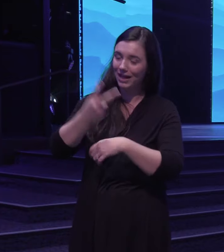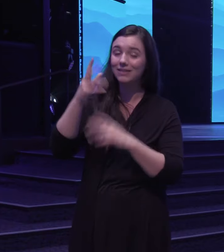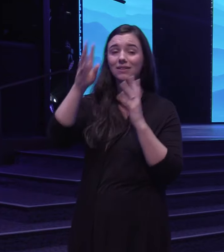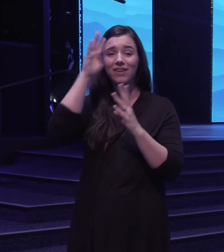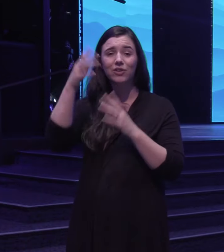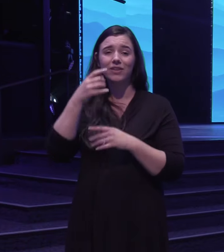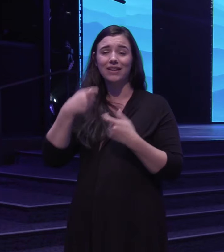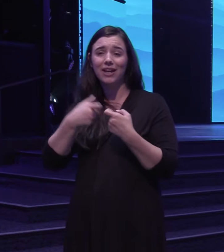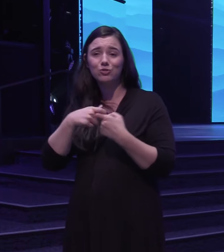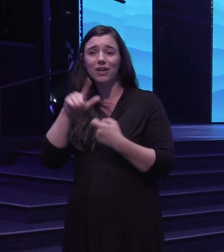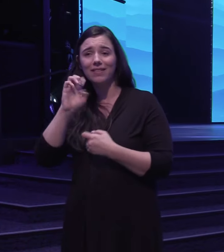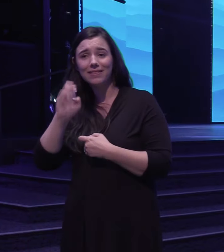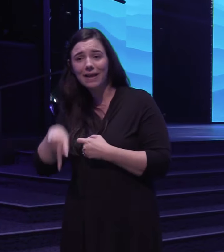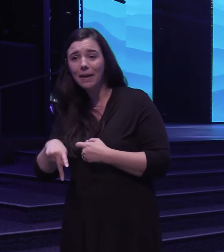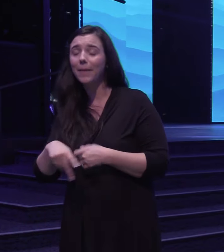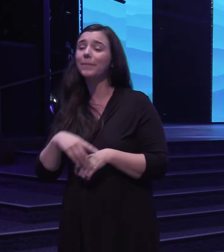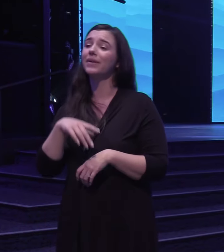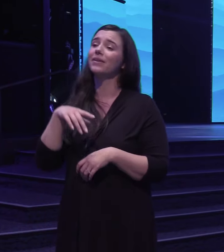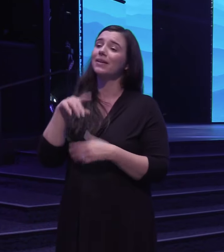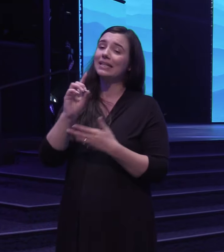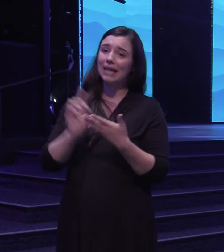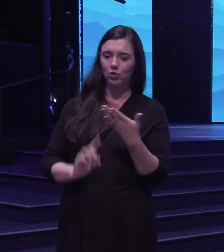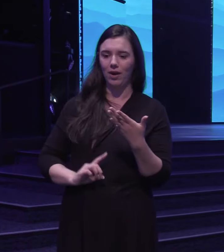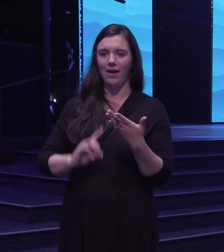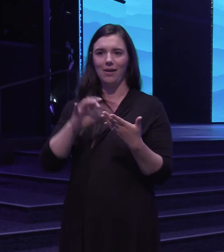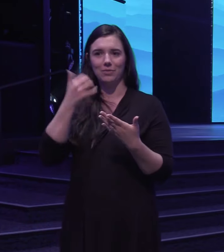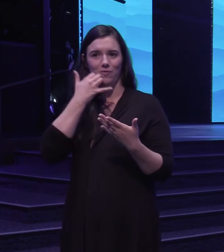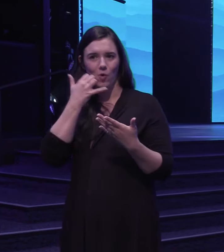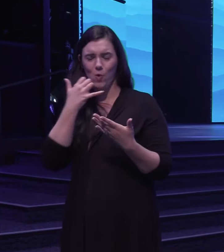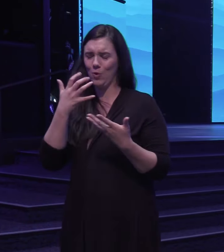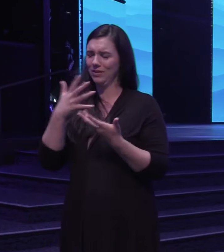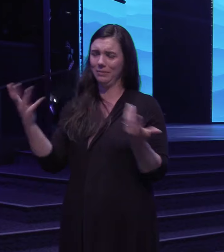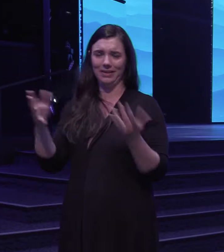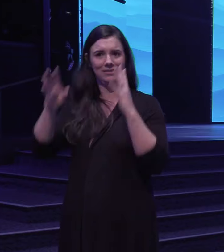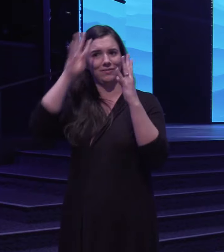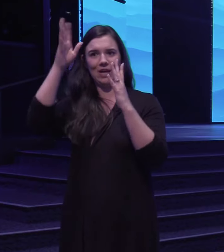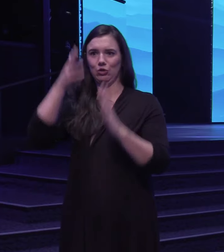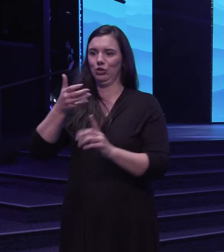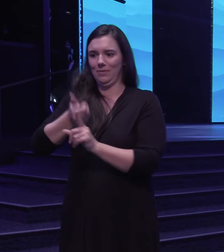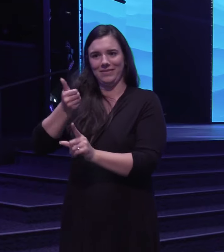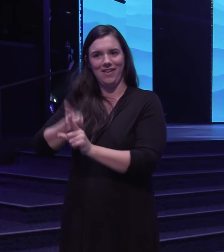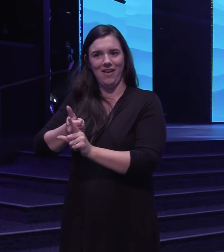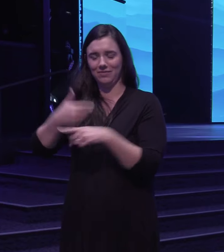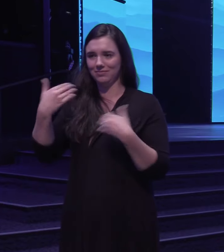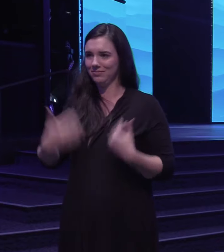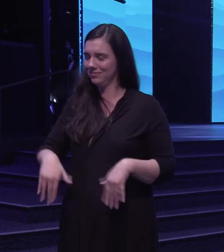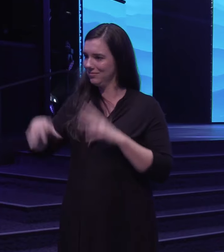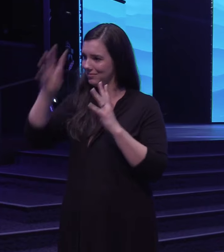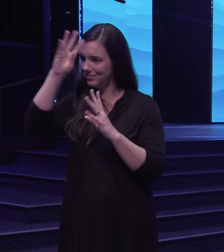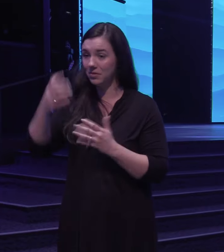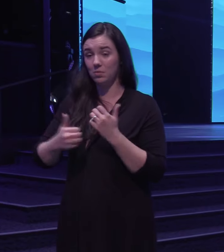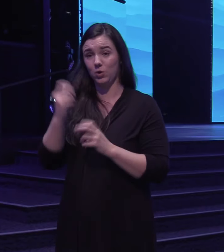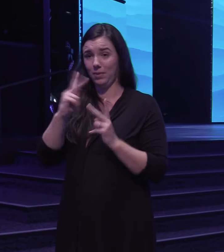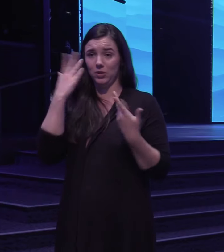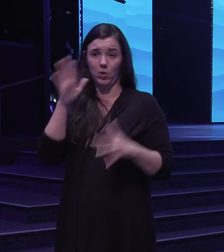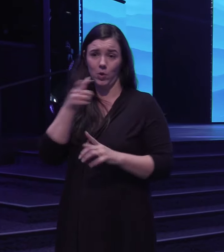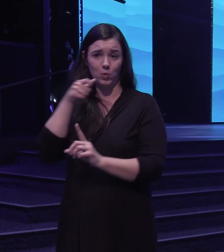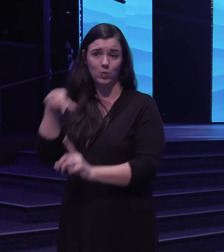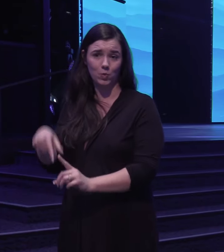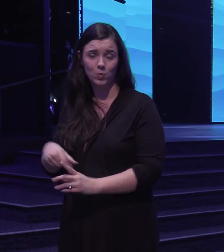electric lamp, diagrammed a telephone for Alexander Graham Bell, was a tremendous inventor in his own right. Most people have never even heard